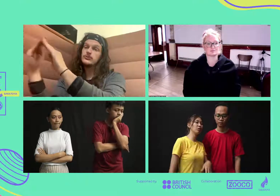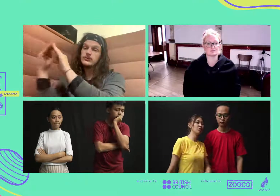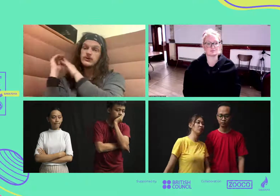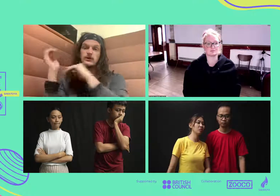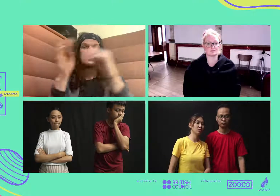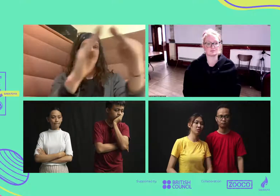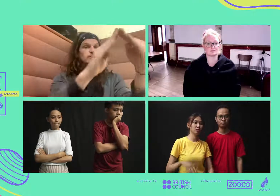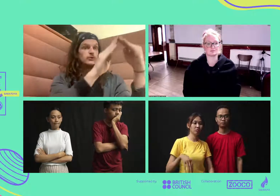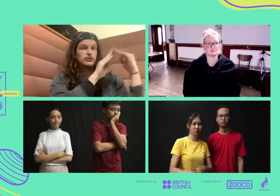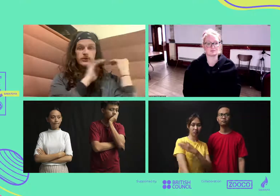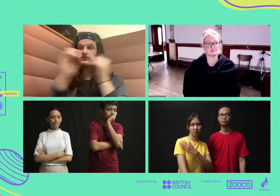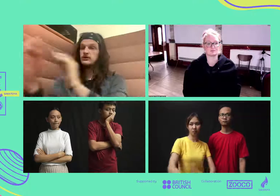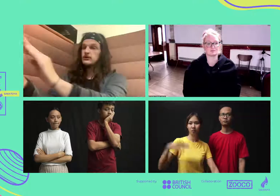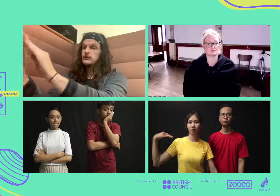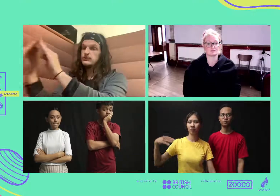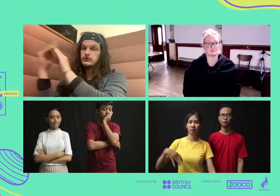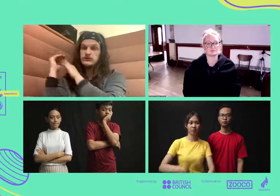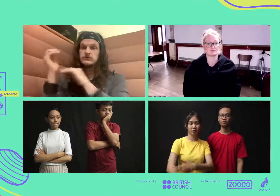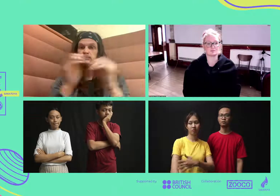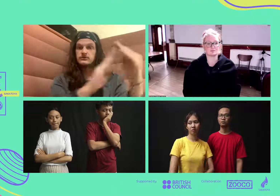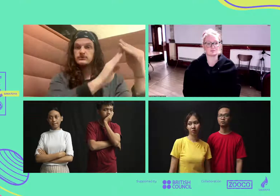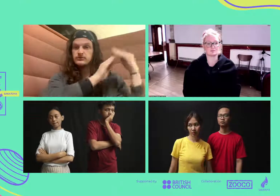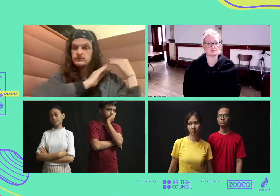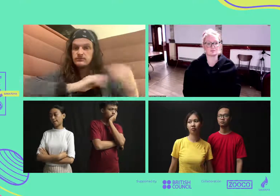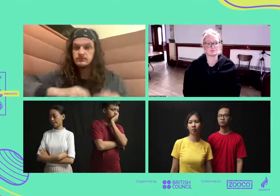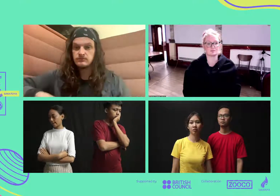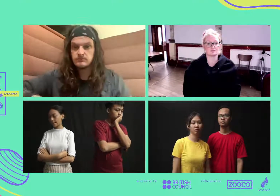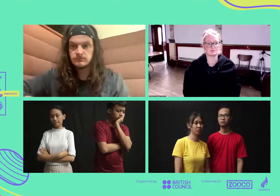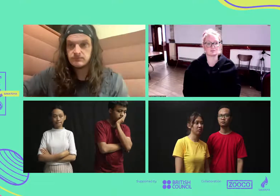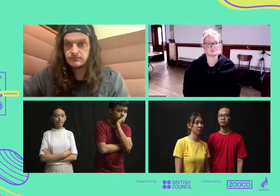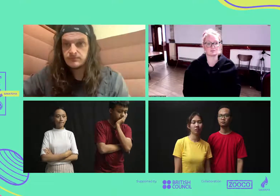going past houses on either side of the street,